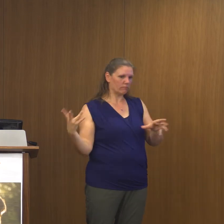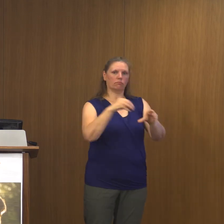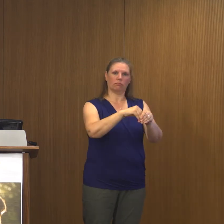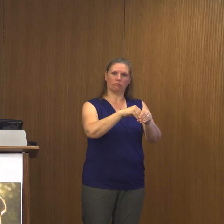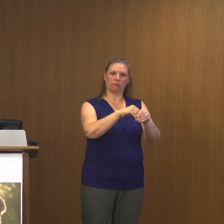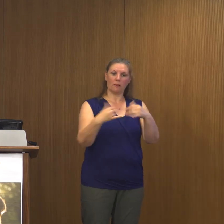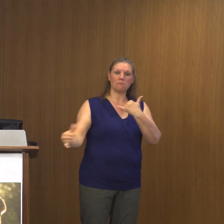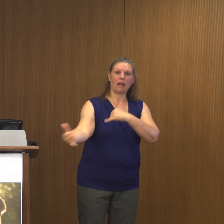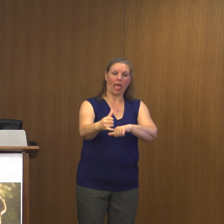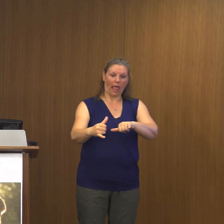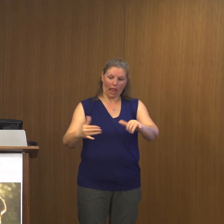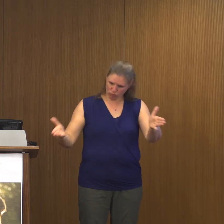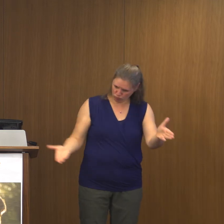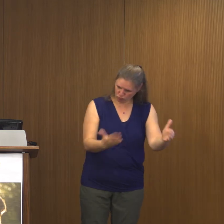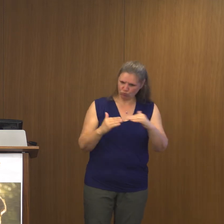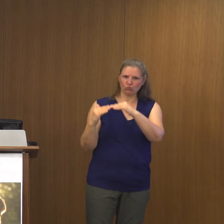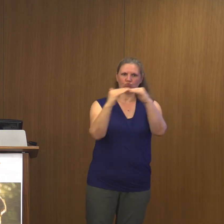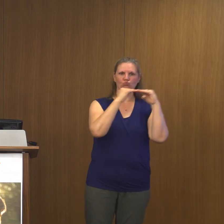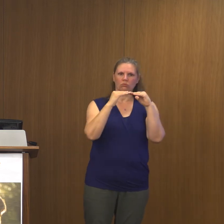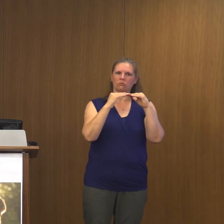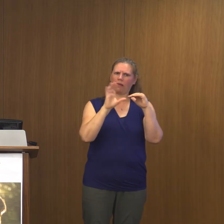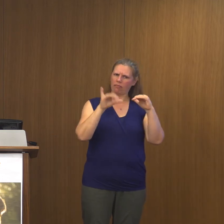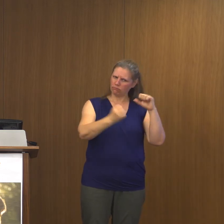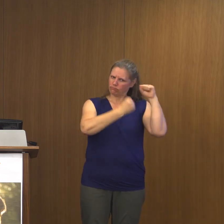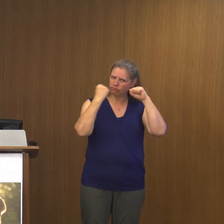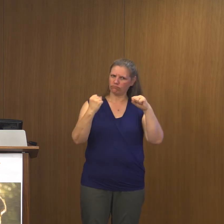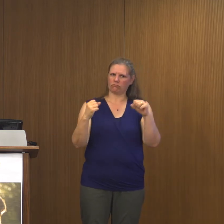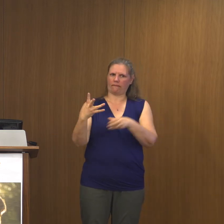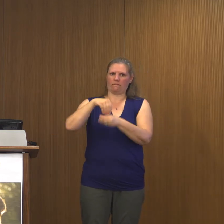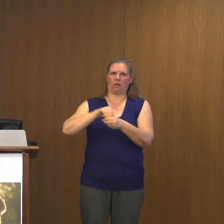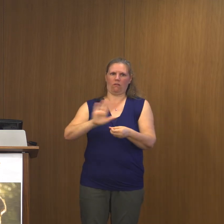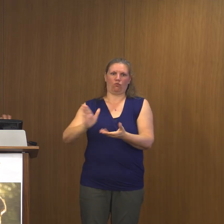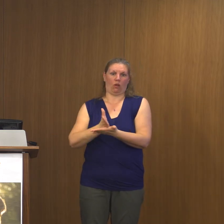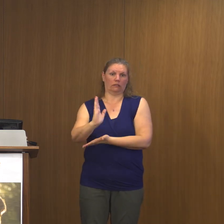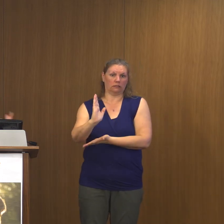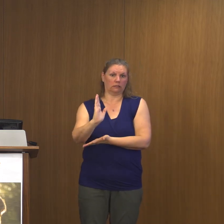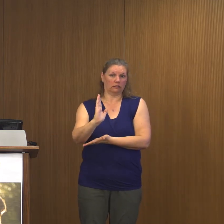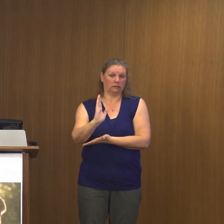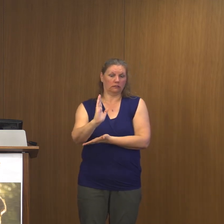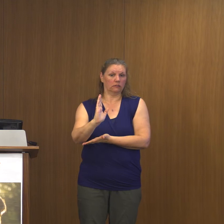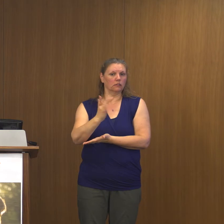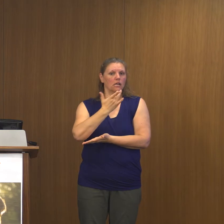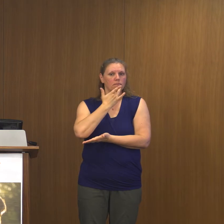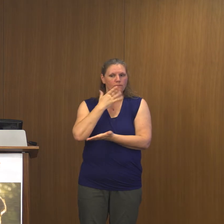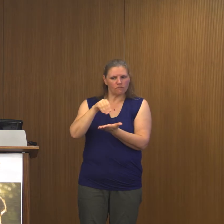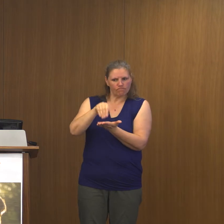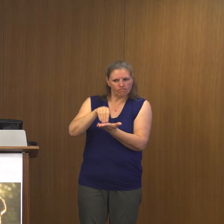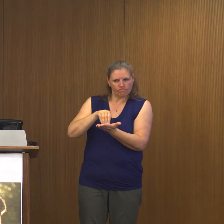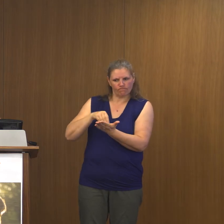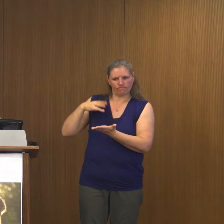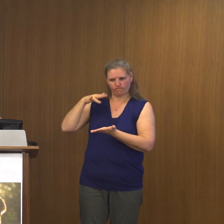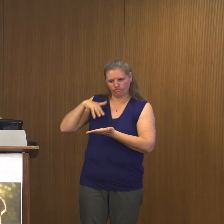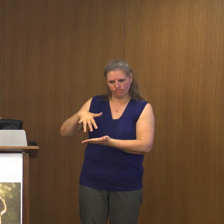choices. Those are the choices that are related to rights and that we are trying to identify both in research and through our